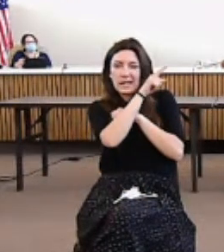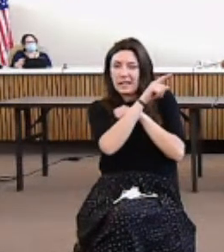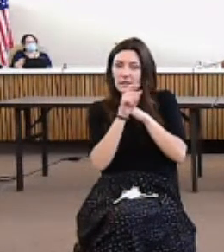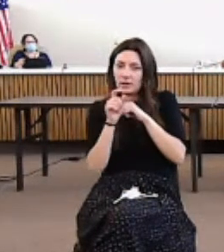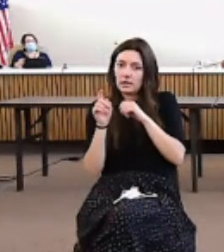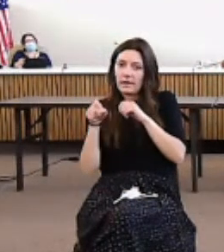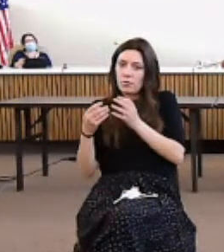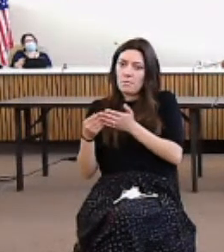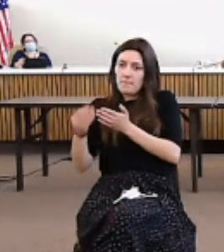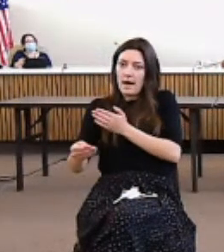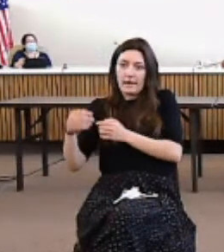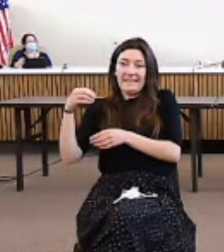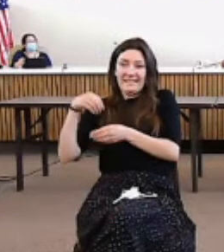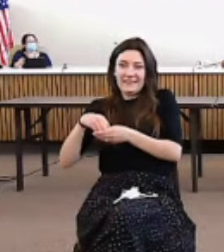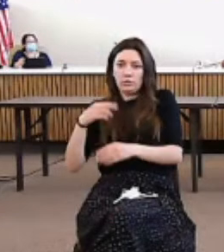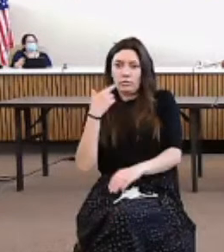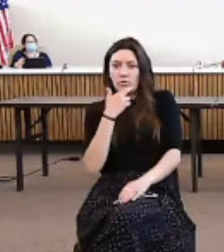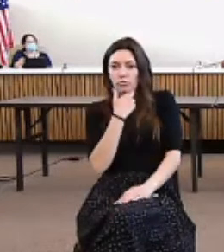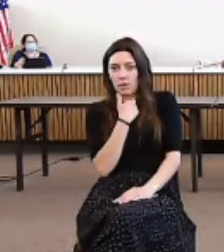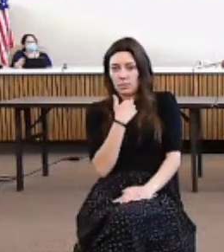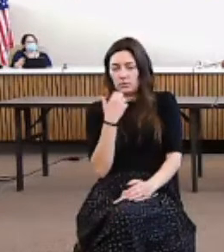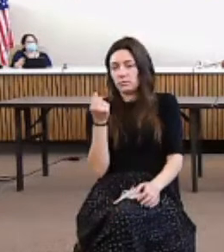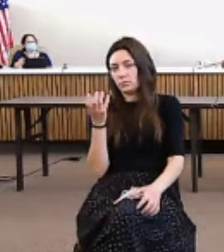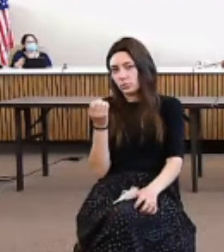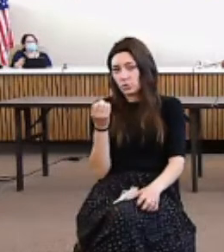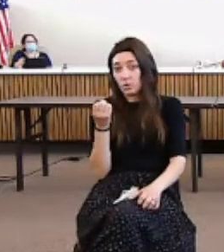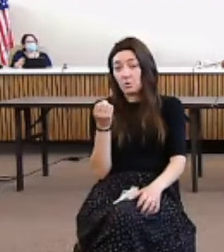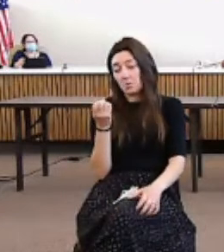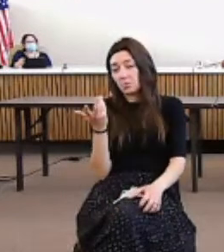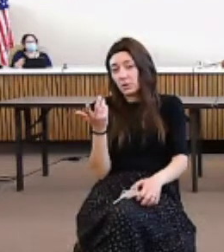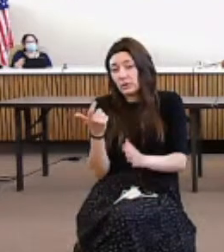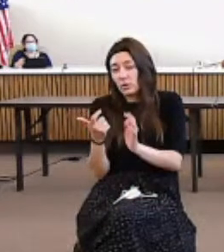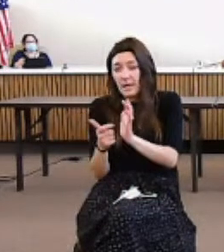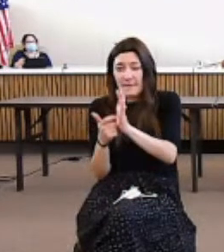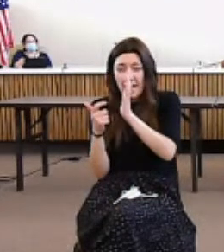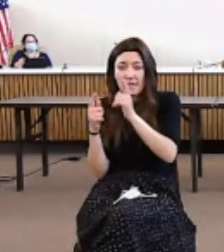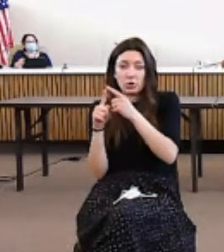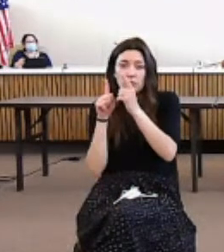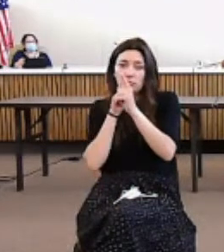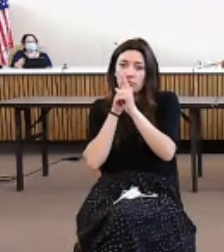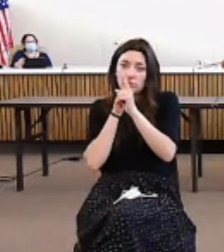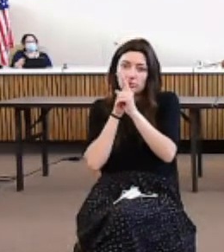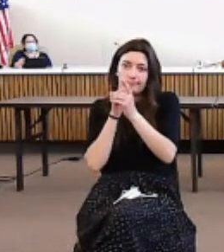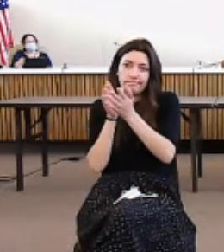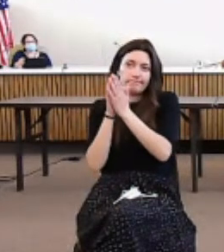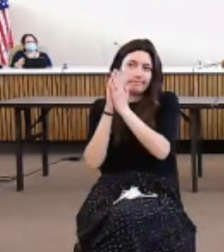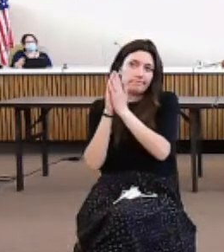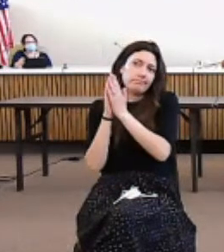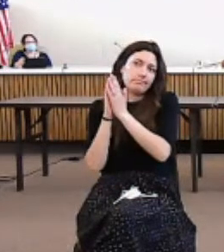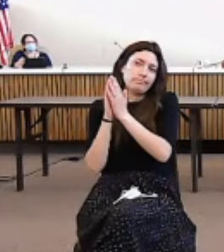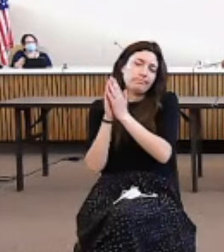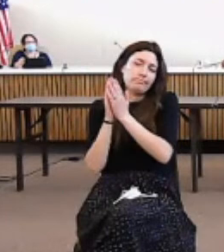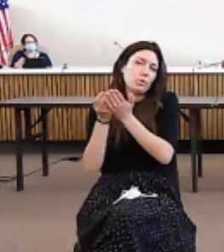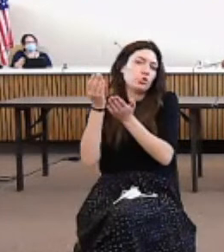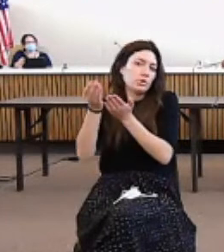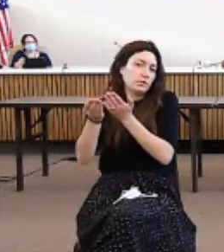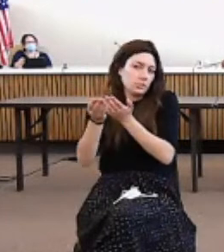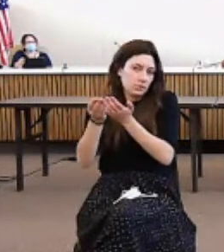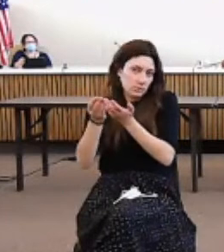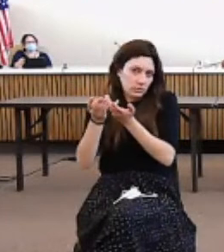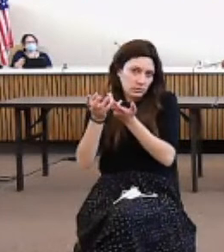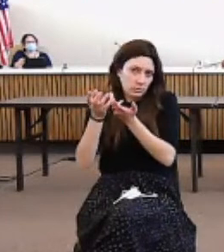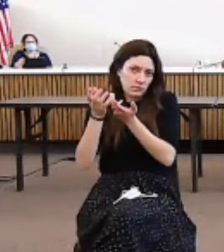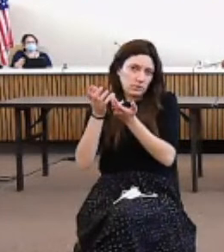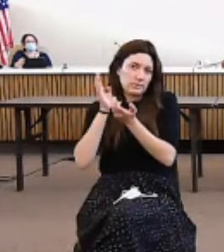BJ's restaurant. And so there's really a demand to be able to purchase beers in sealed